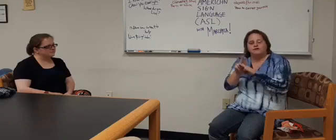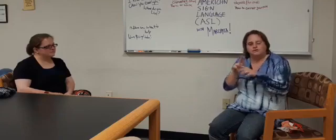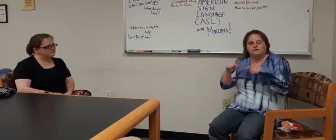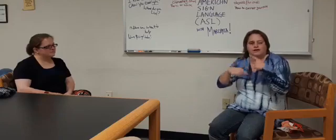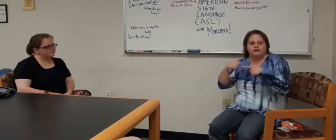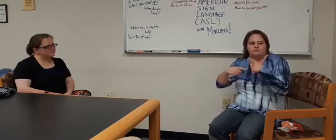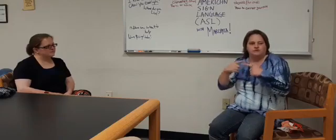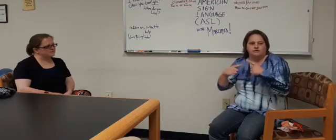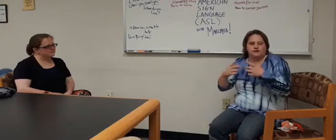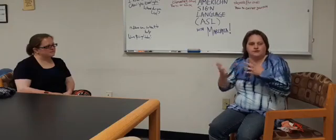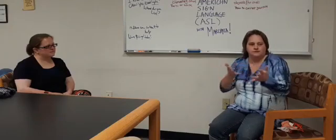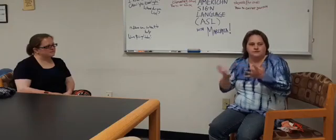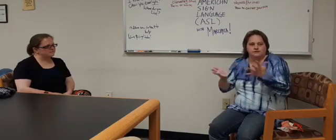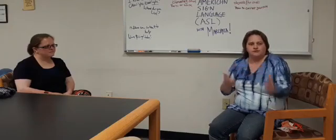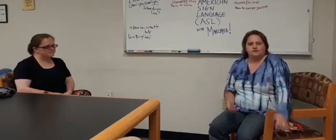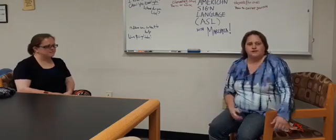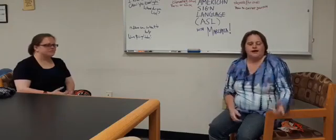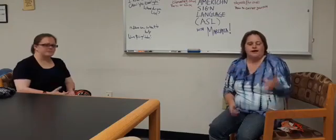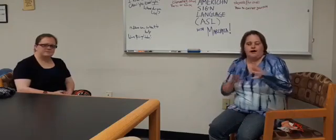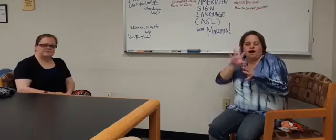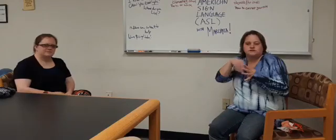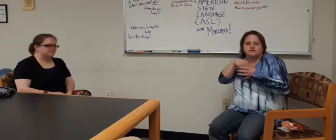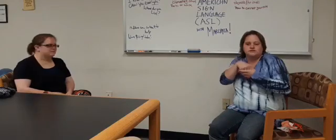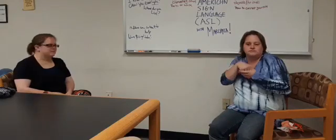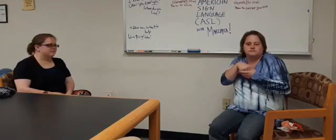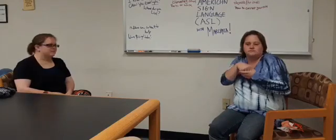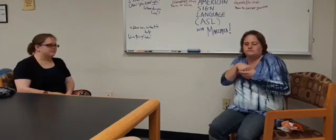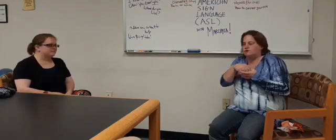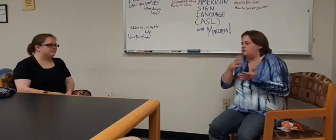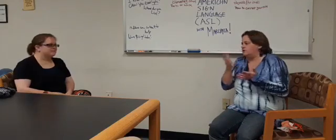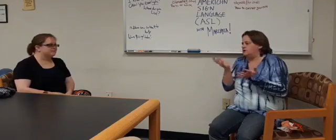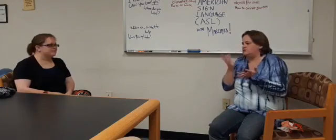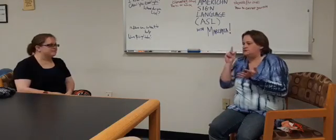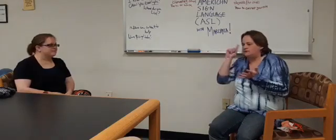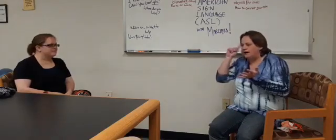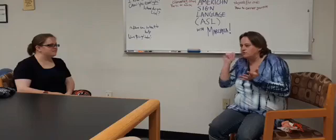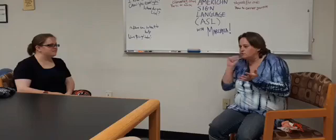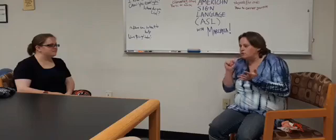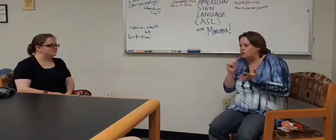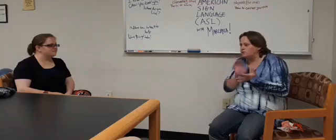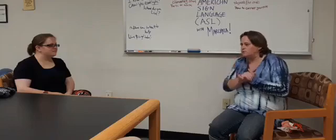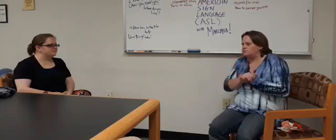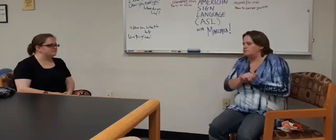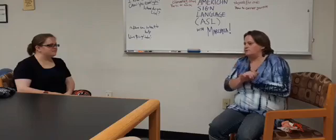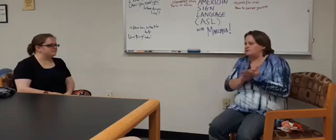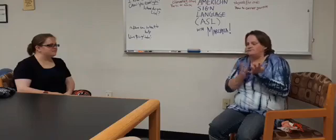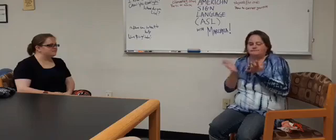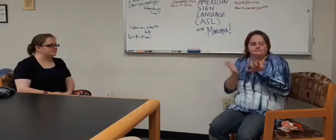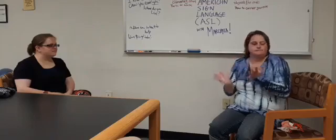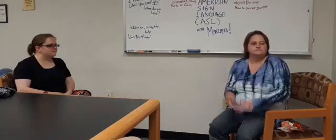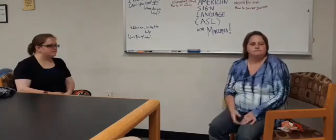sign language. Yeah. Okay. Like on autism or Down syndrome, people